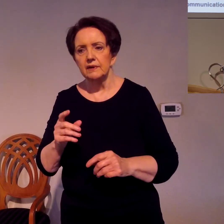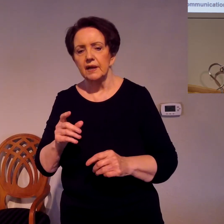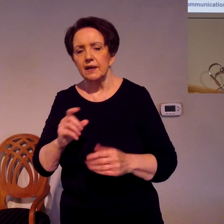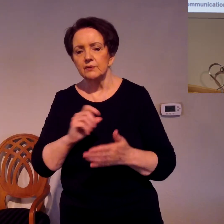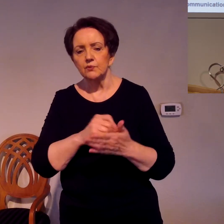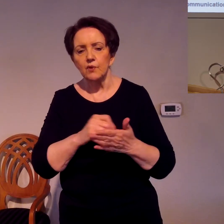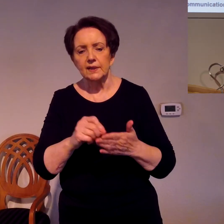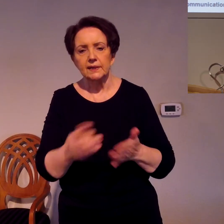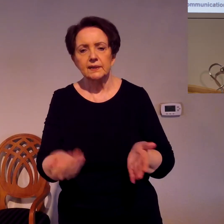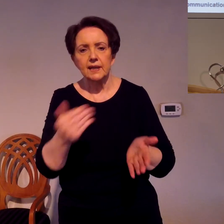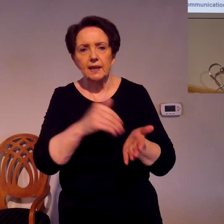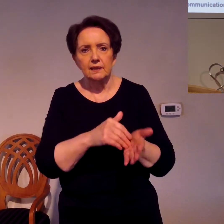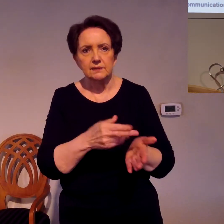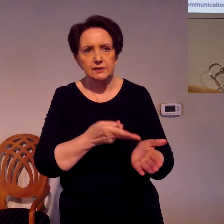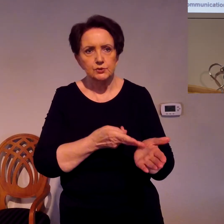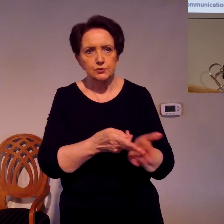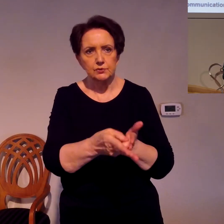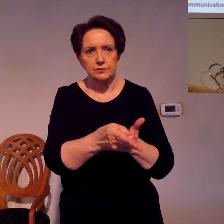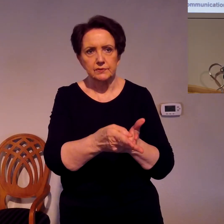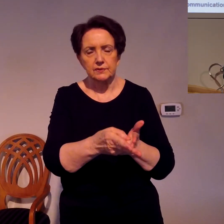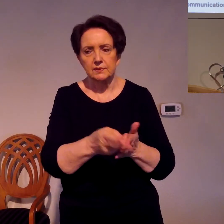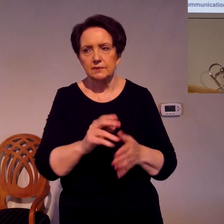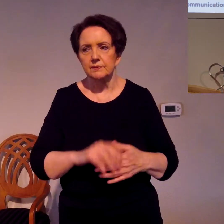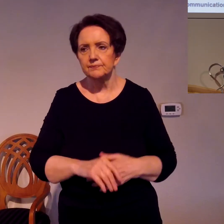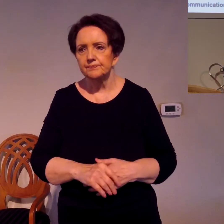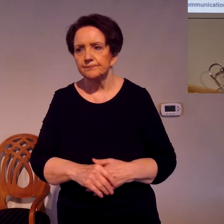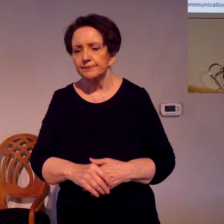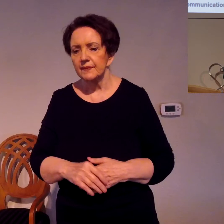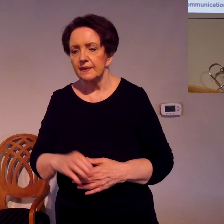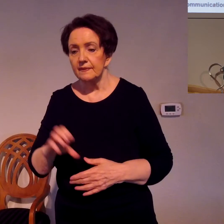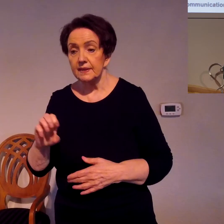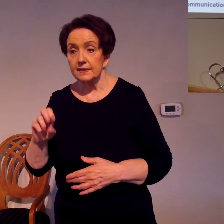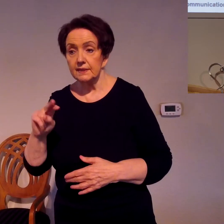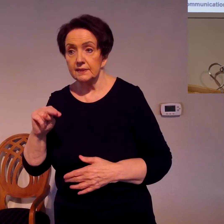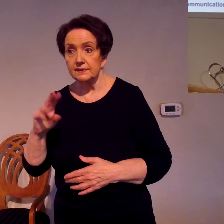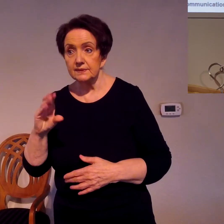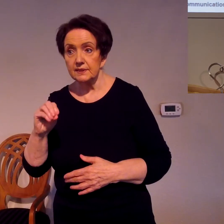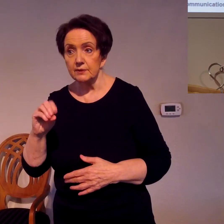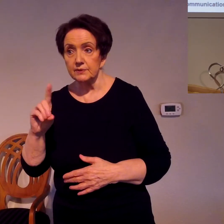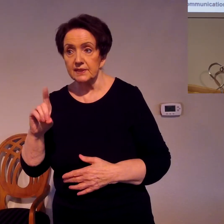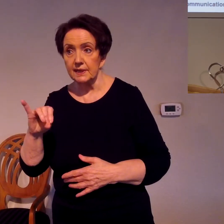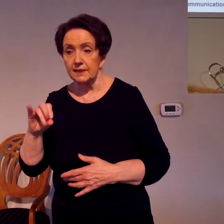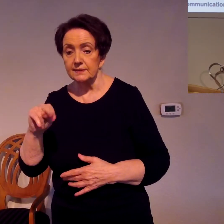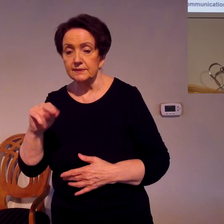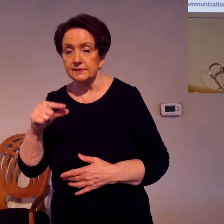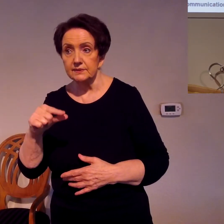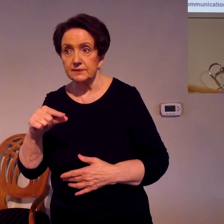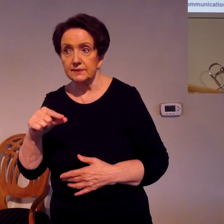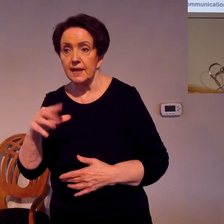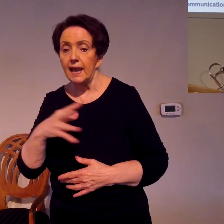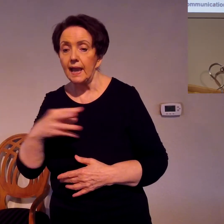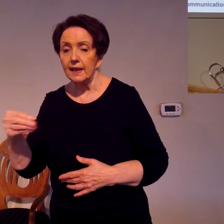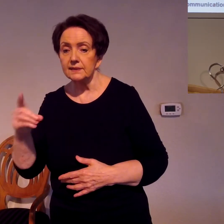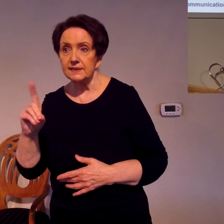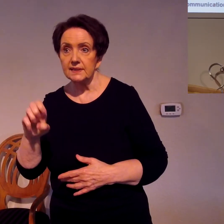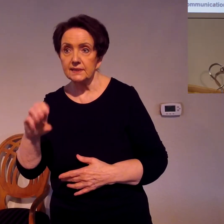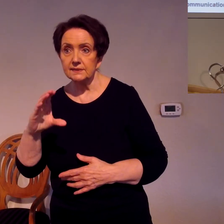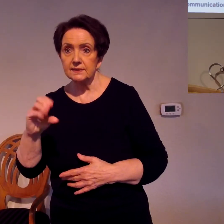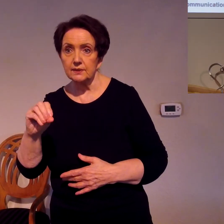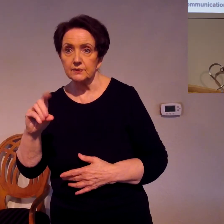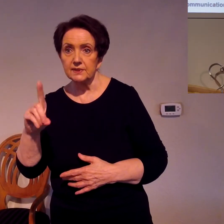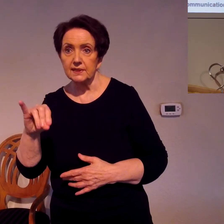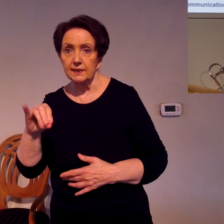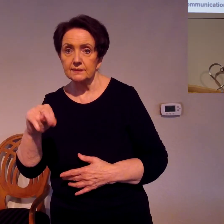it as truth. The encoding and decoding will never not happen. That is how the